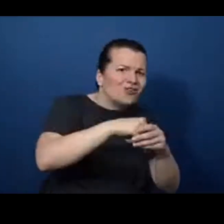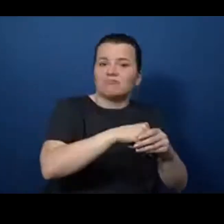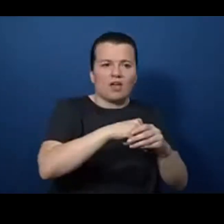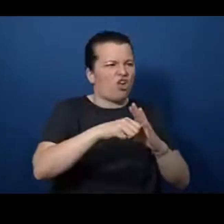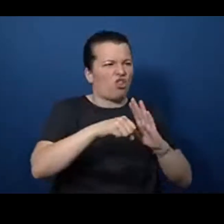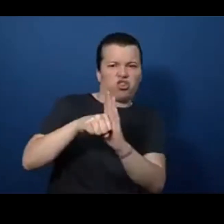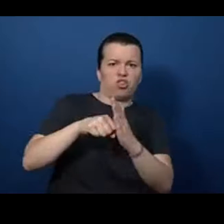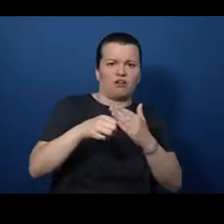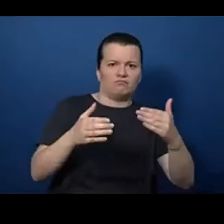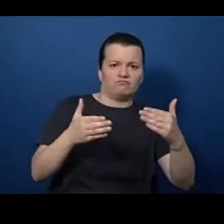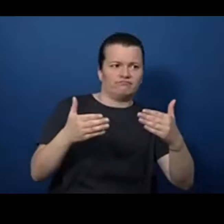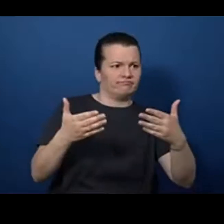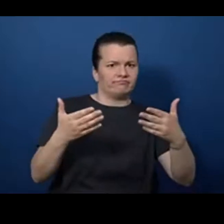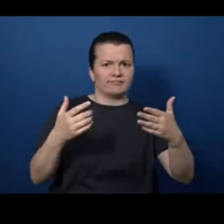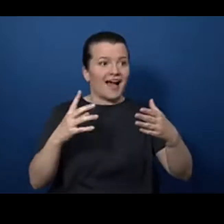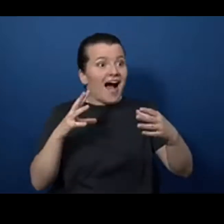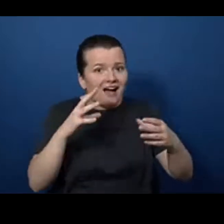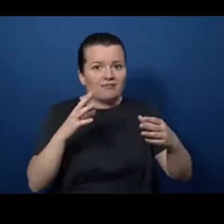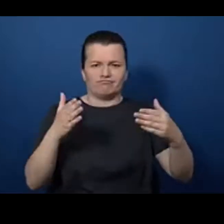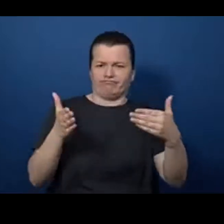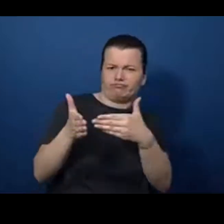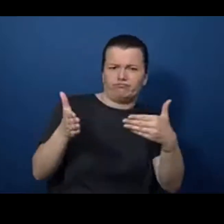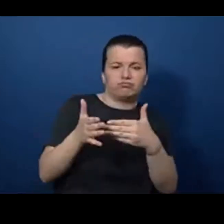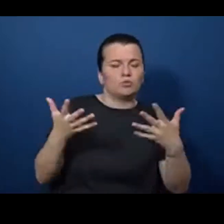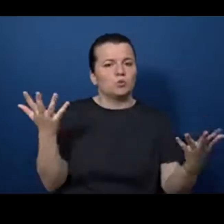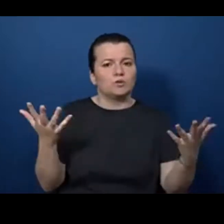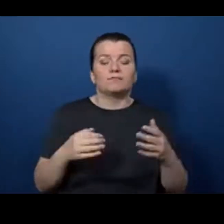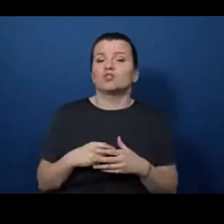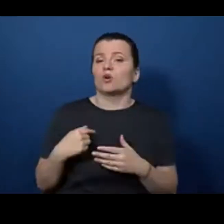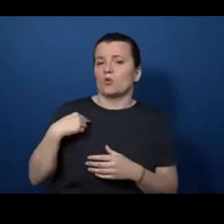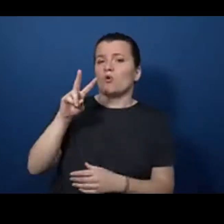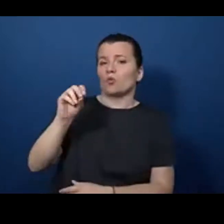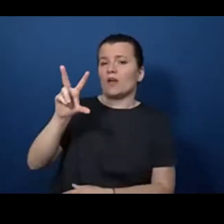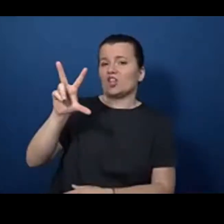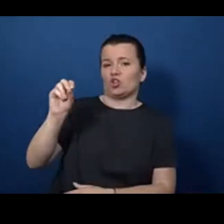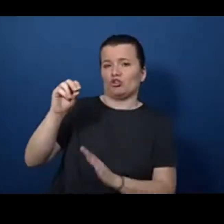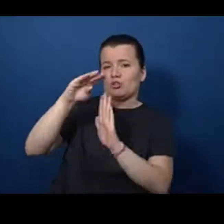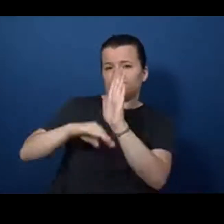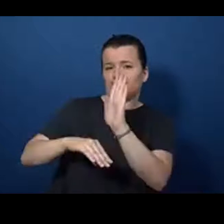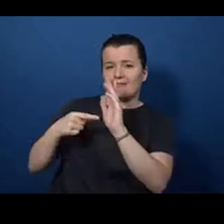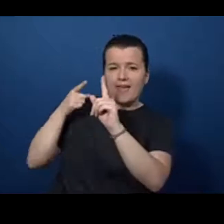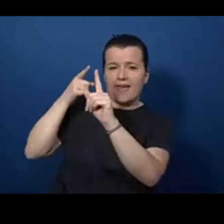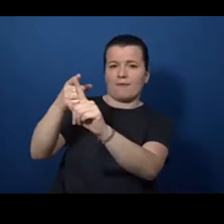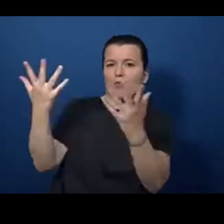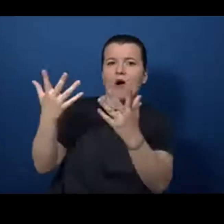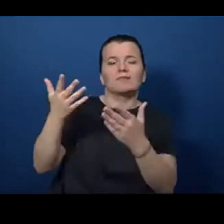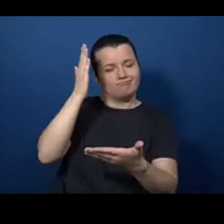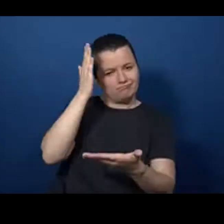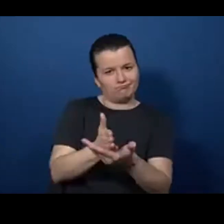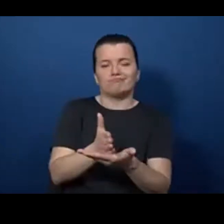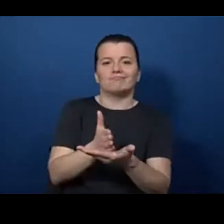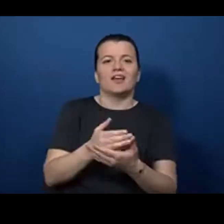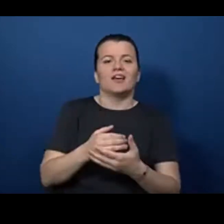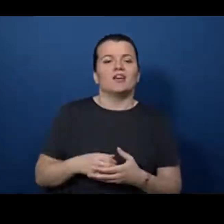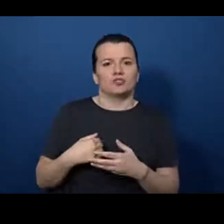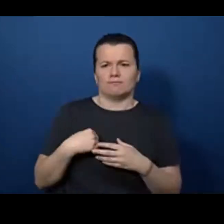as part of the Sustainable Development Goals. Violence in schools is not a phenomenon that affects only a few